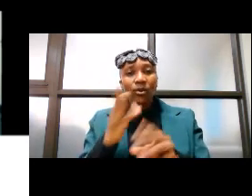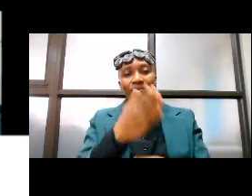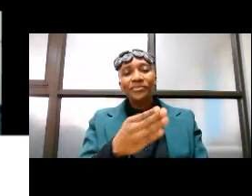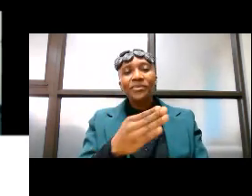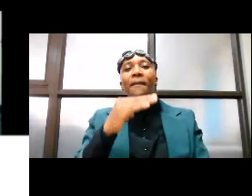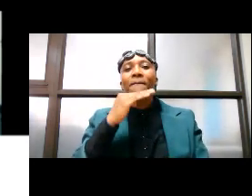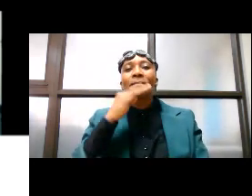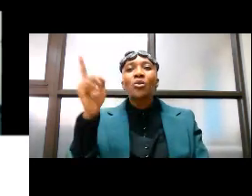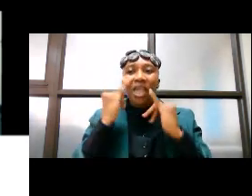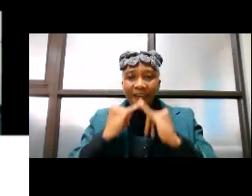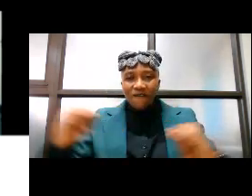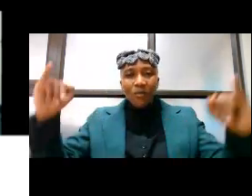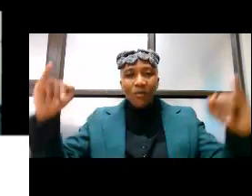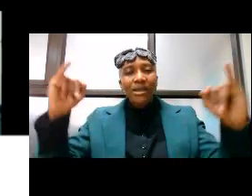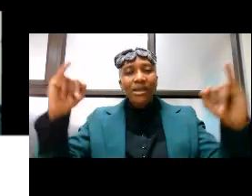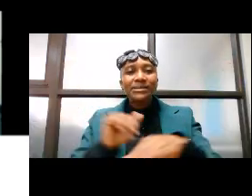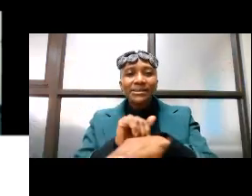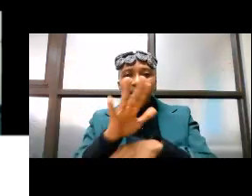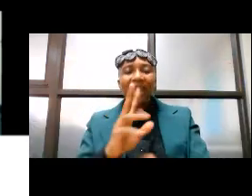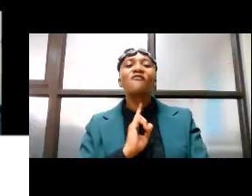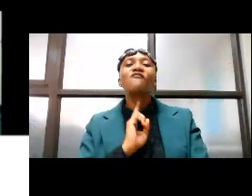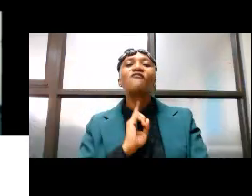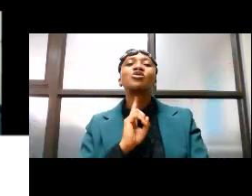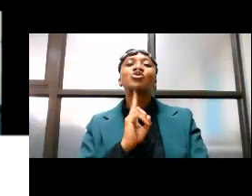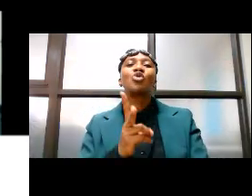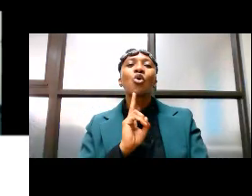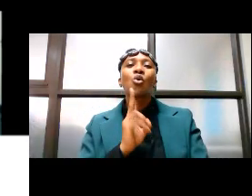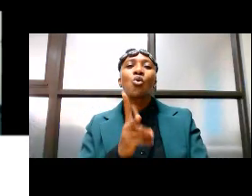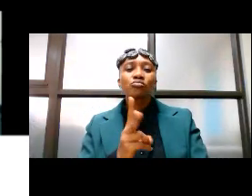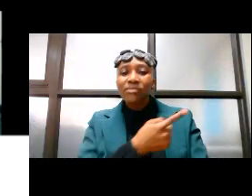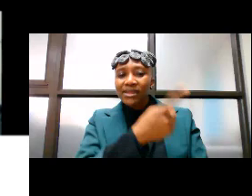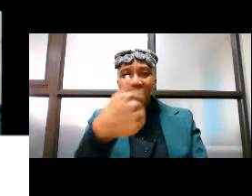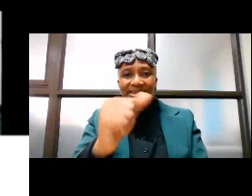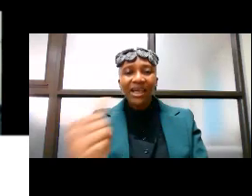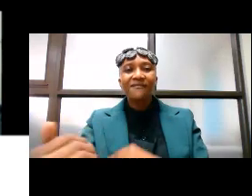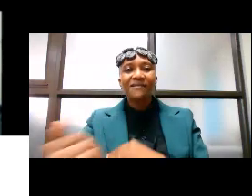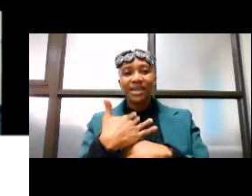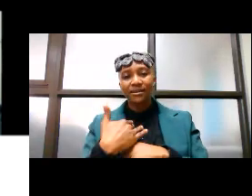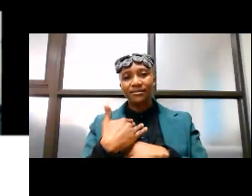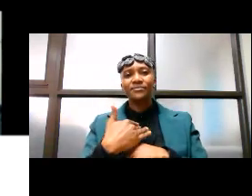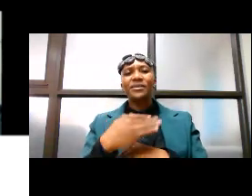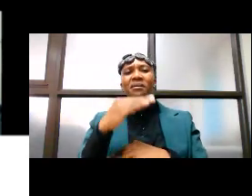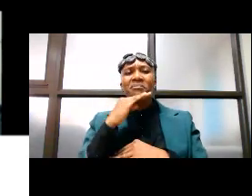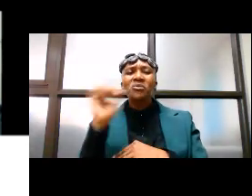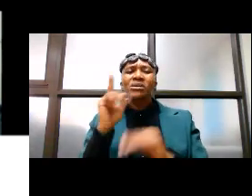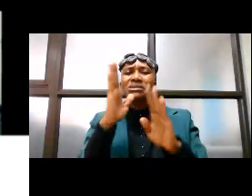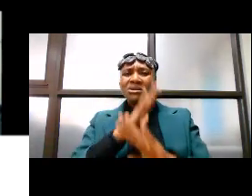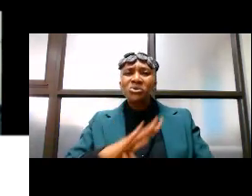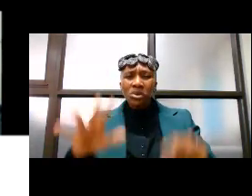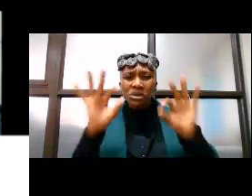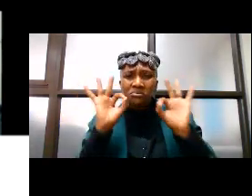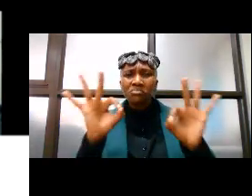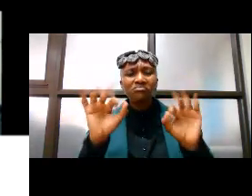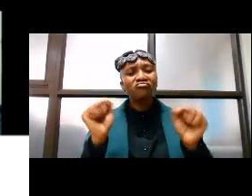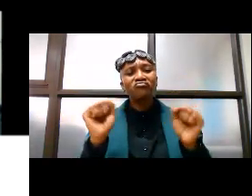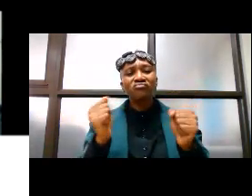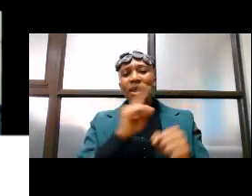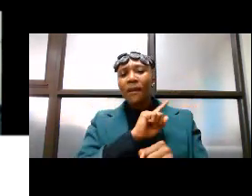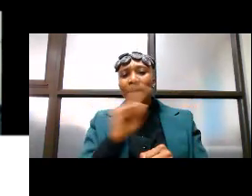through voice notes and they sent the information back. Not an ideal situation, but again, a